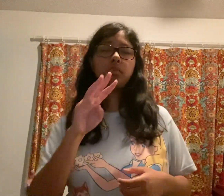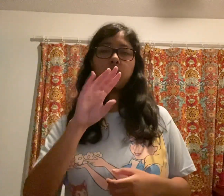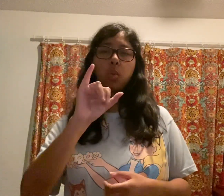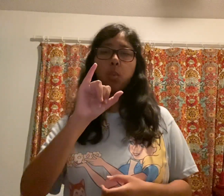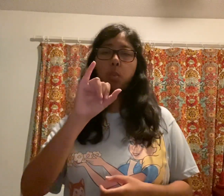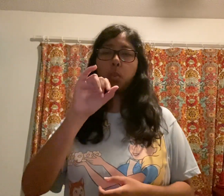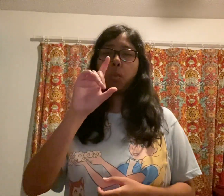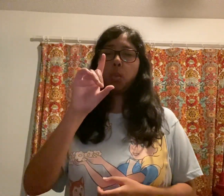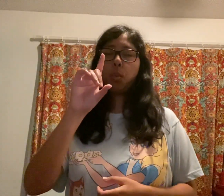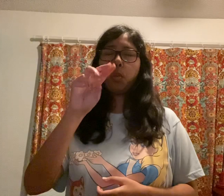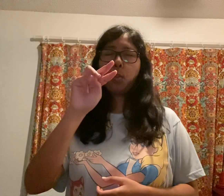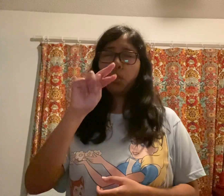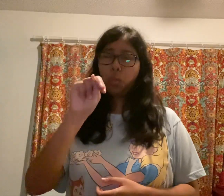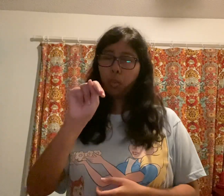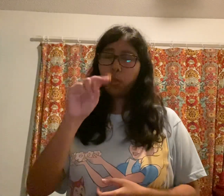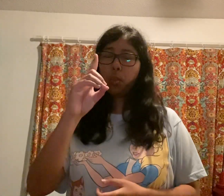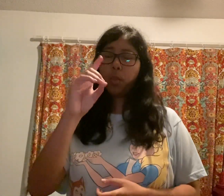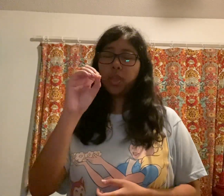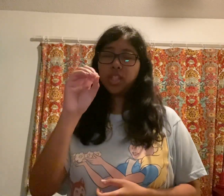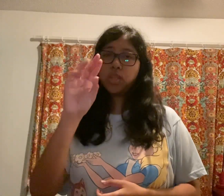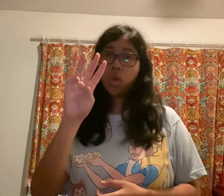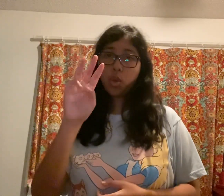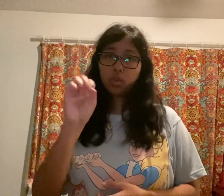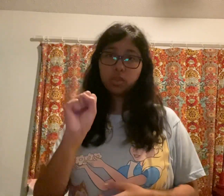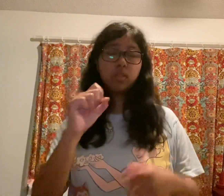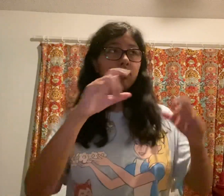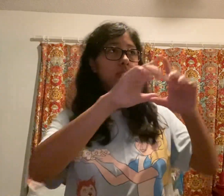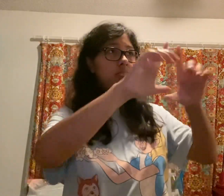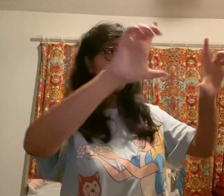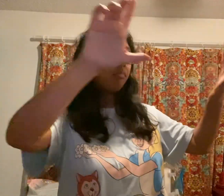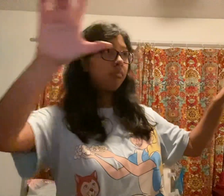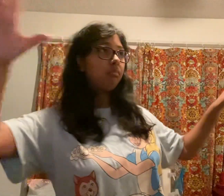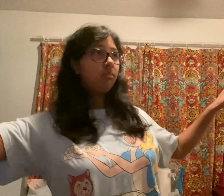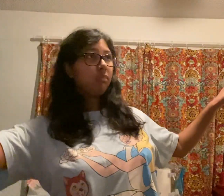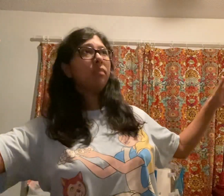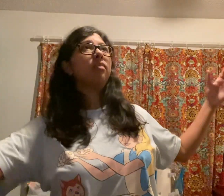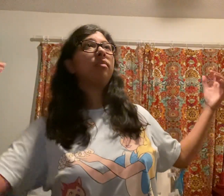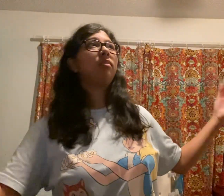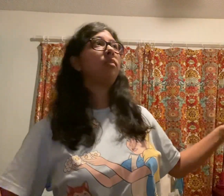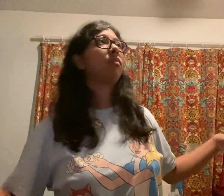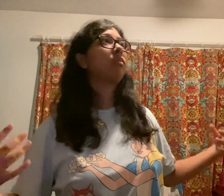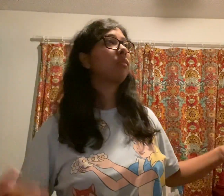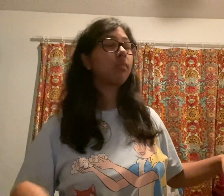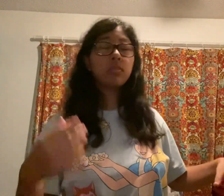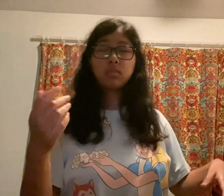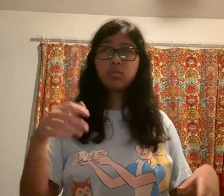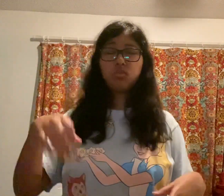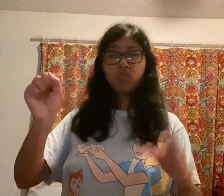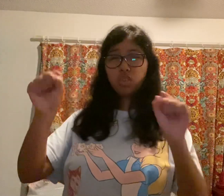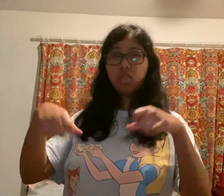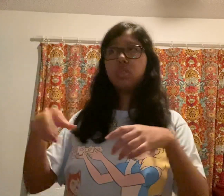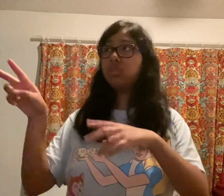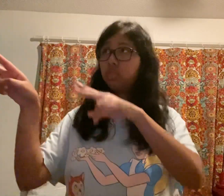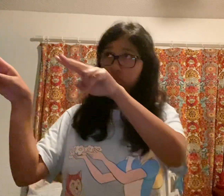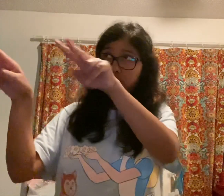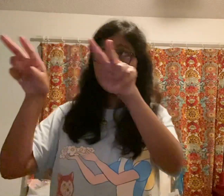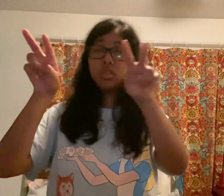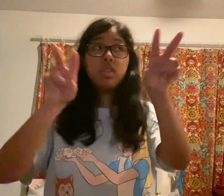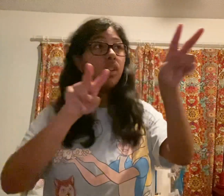the surroundings. These windows line both sides of the gate area, leaving viewers the opportunity to not only see the local